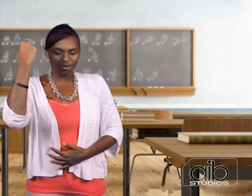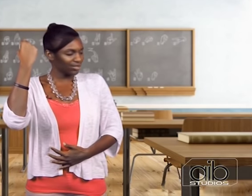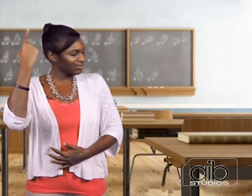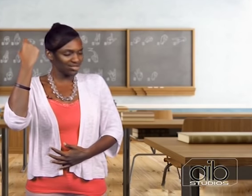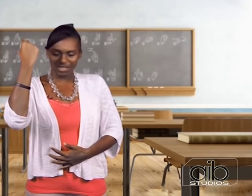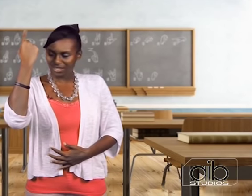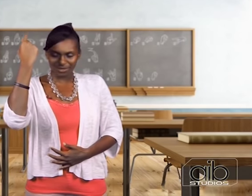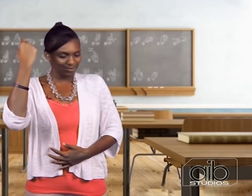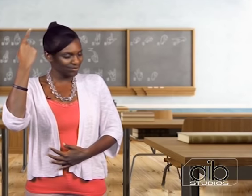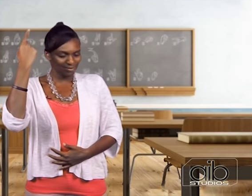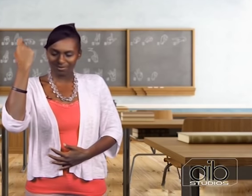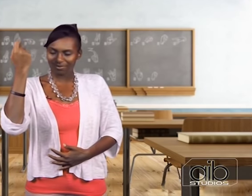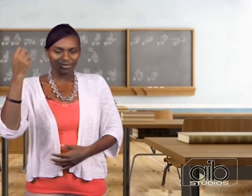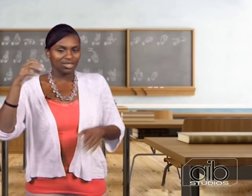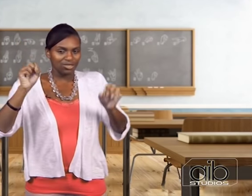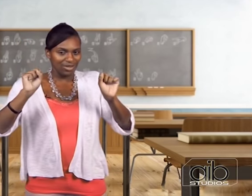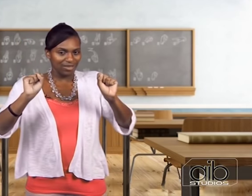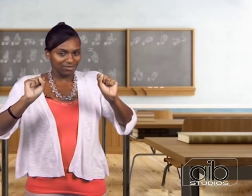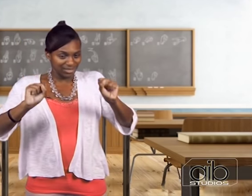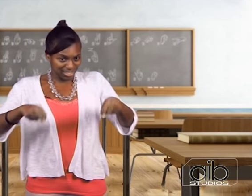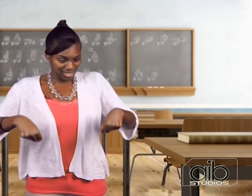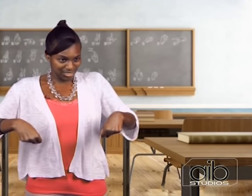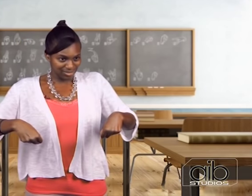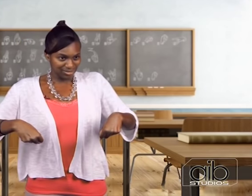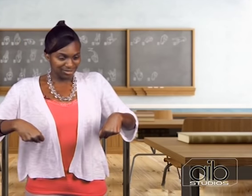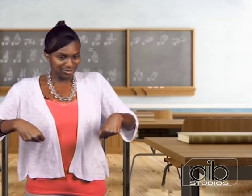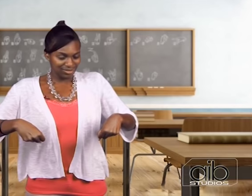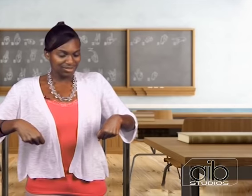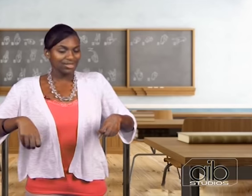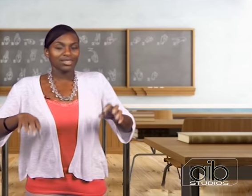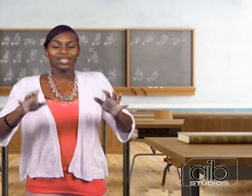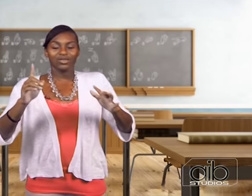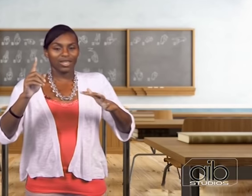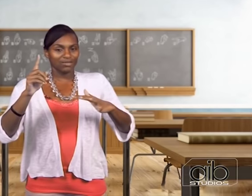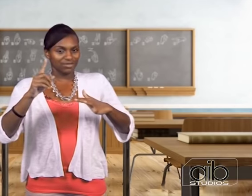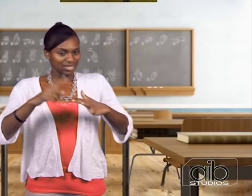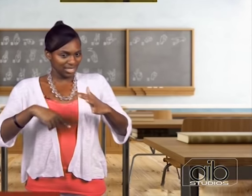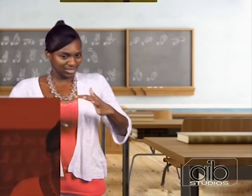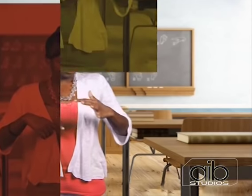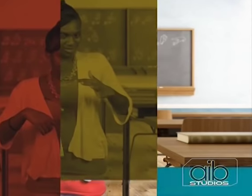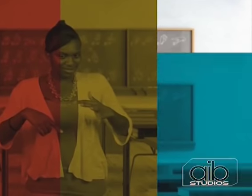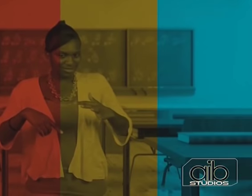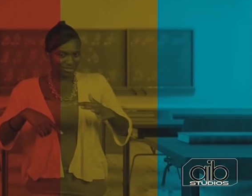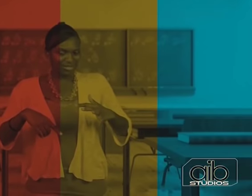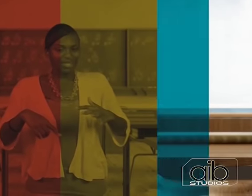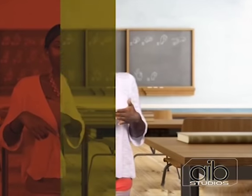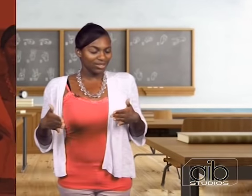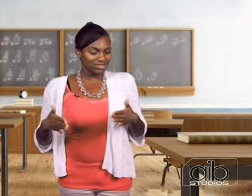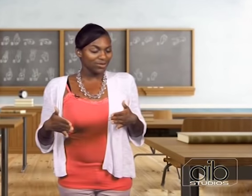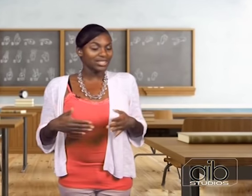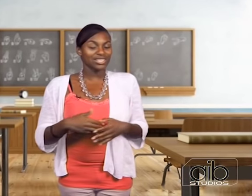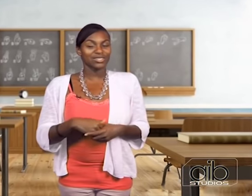don't understand, you have can, and you have can't. And also I need you